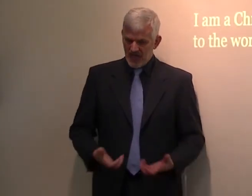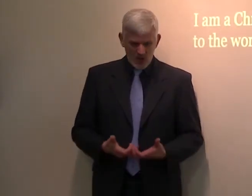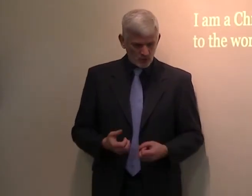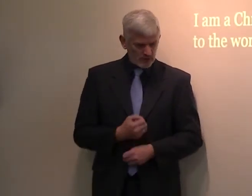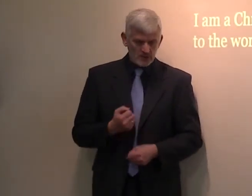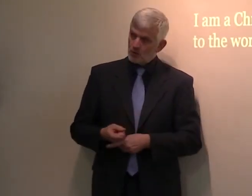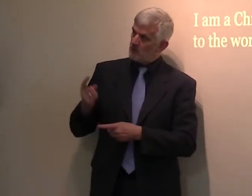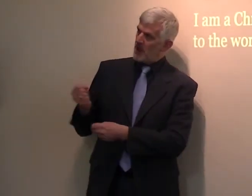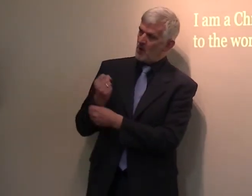that.